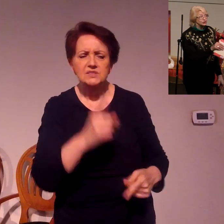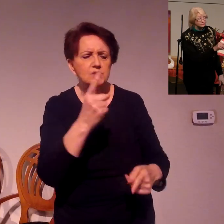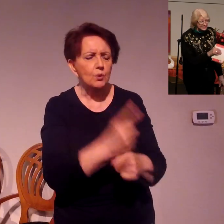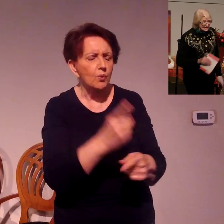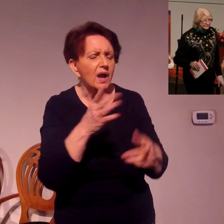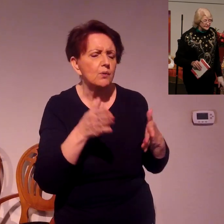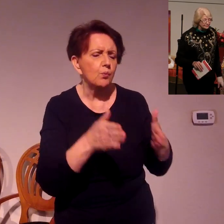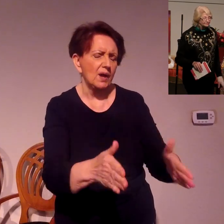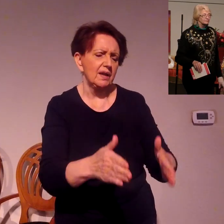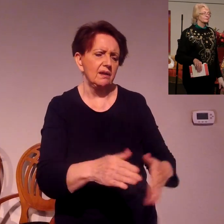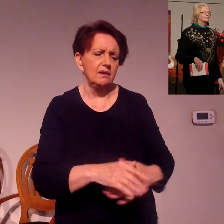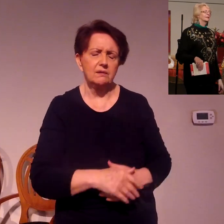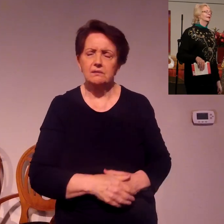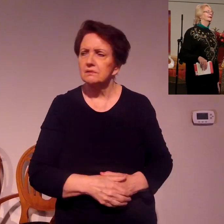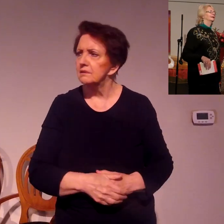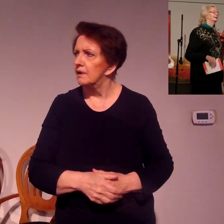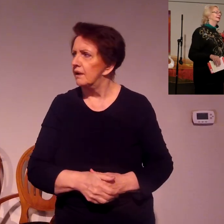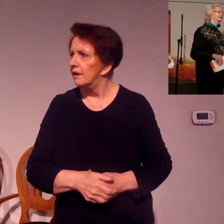our circumstance.